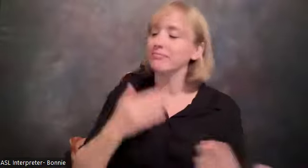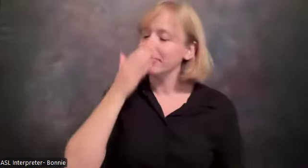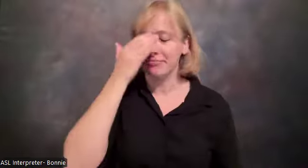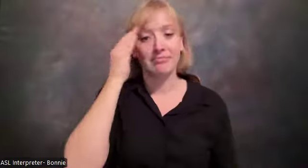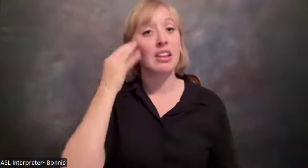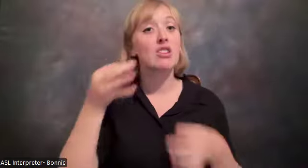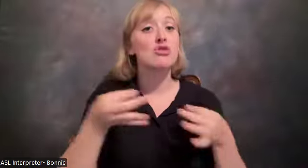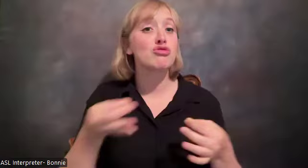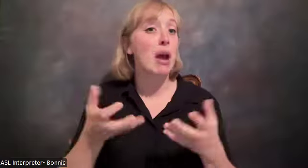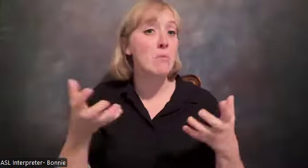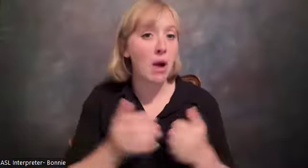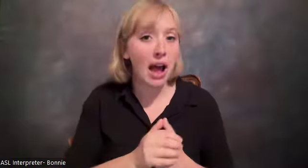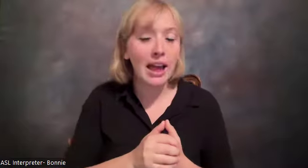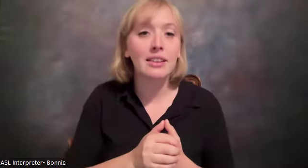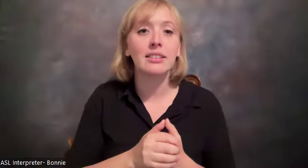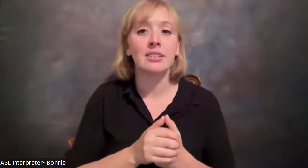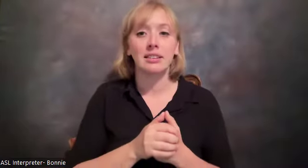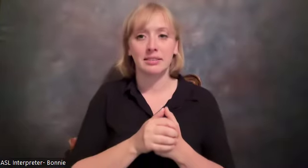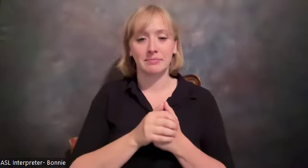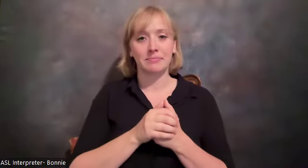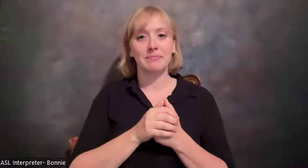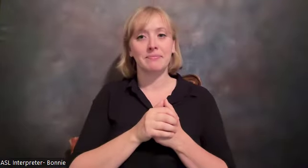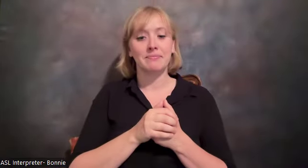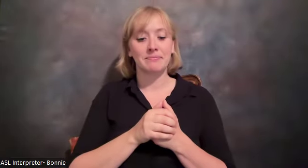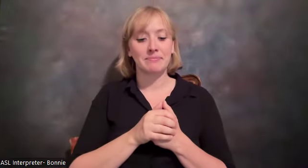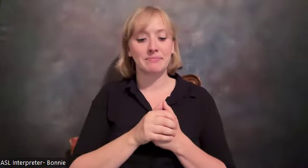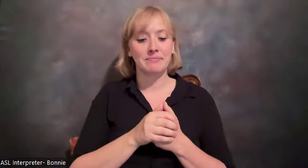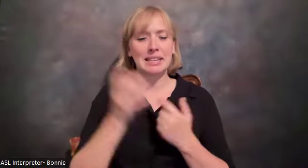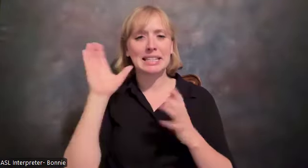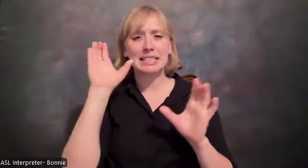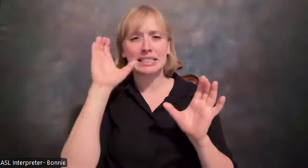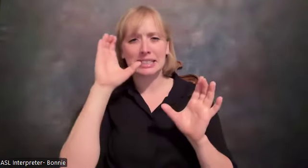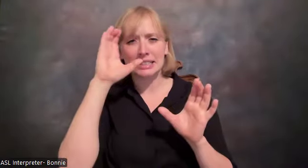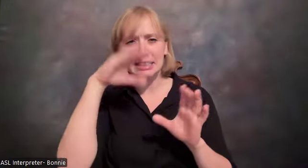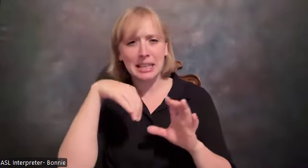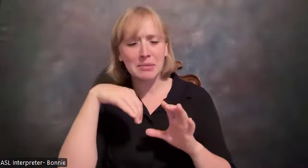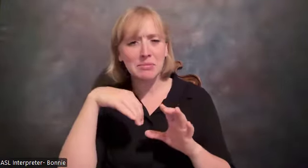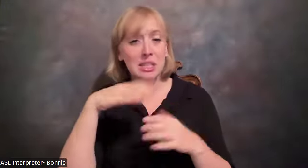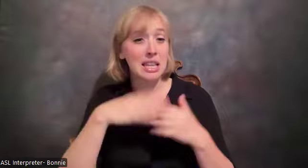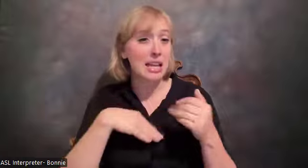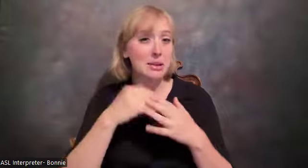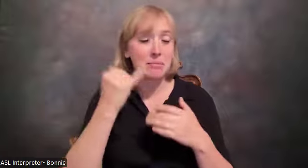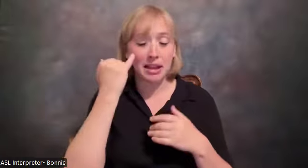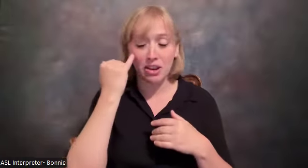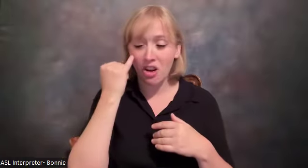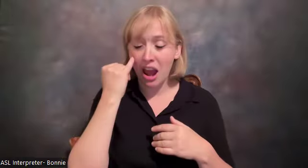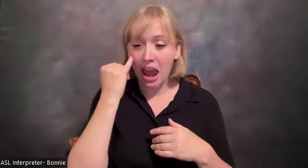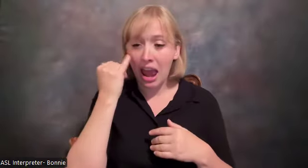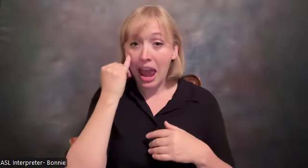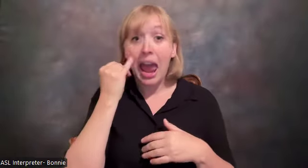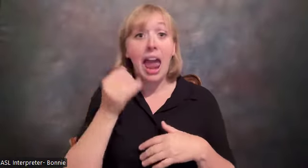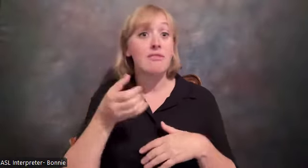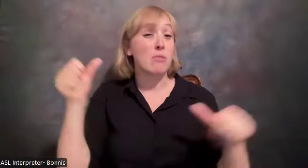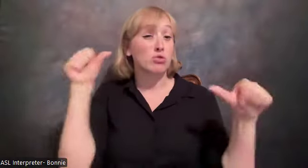describe this thing that the book calls the mental obsession in my life is that it seems like no matter how much pain and suffering my last